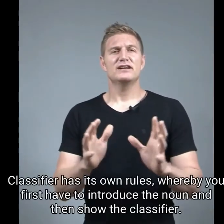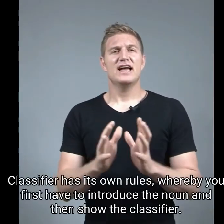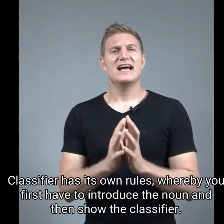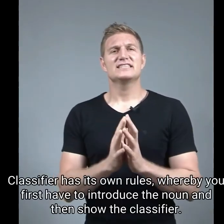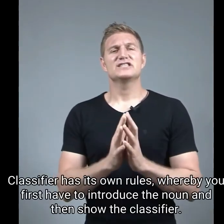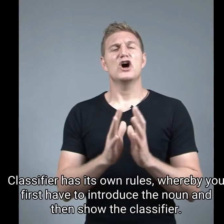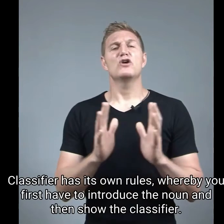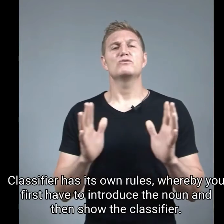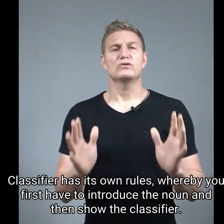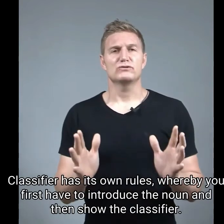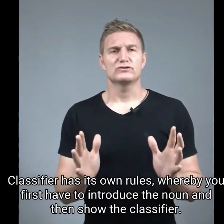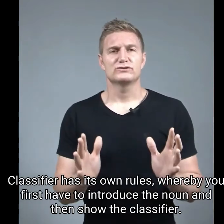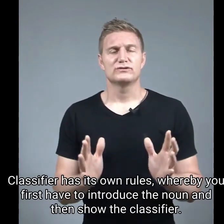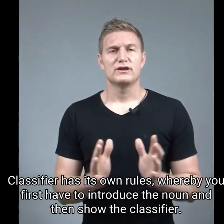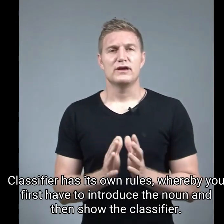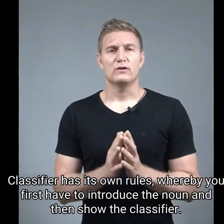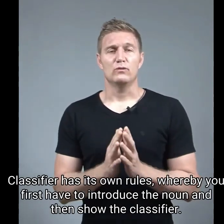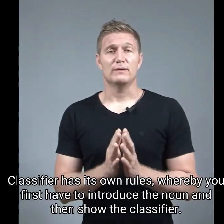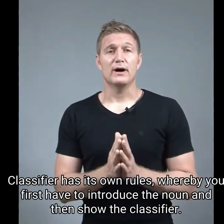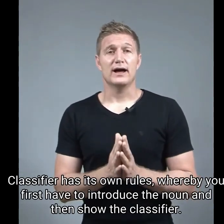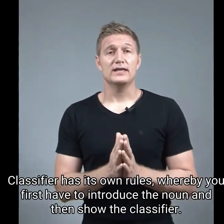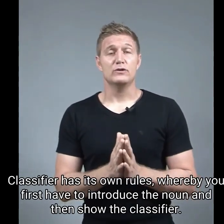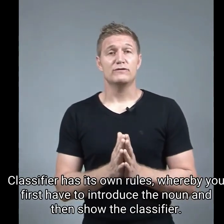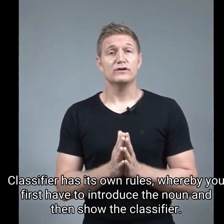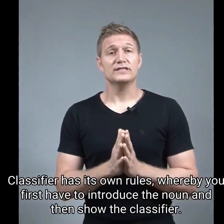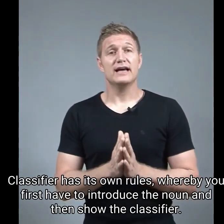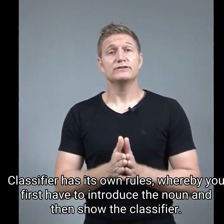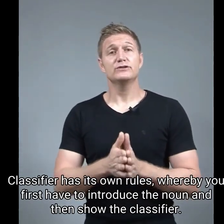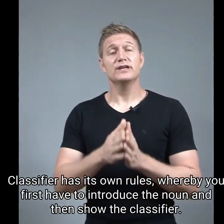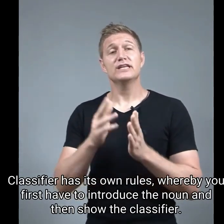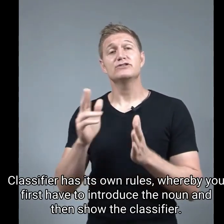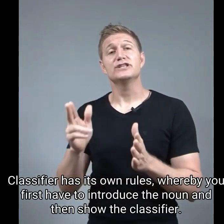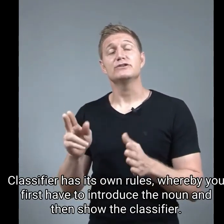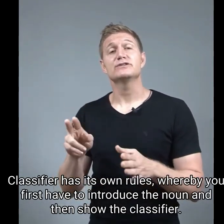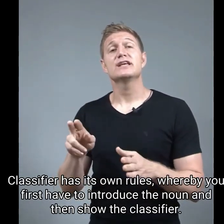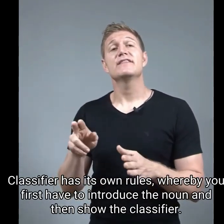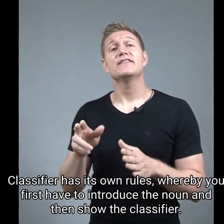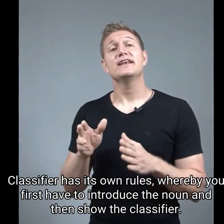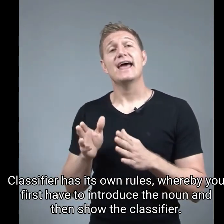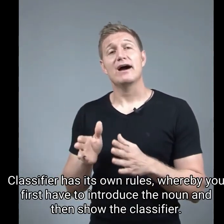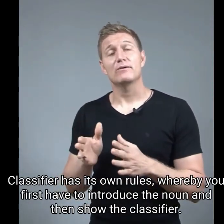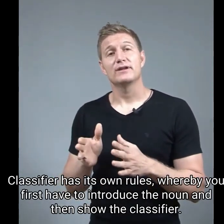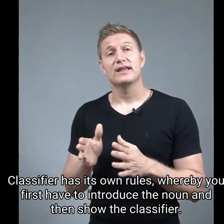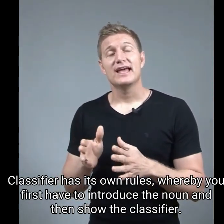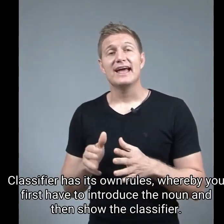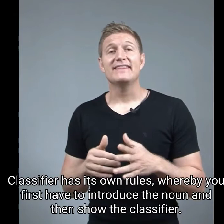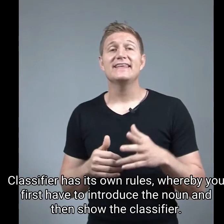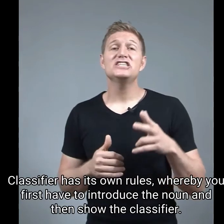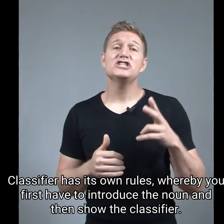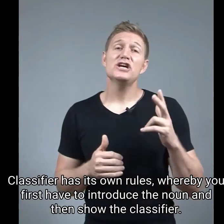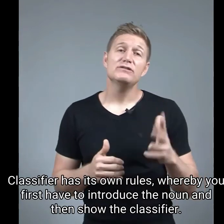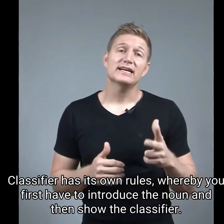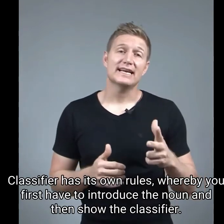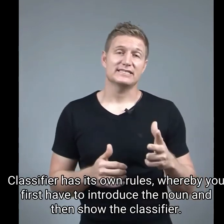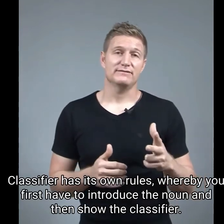Classifier has its own rules, whereby you first have to introduce the noun and then show the